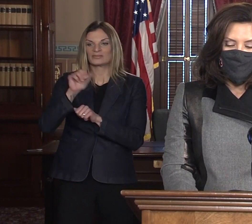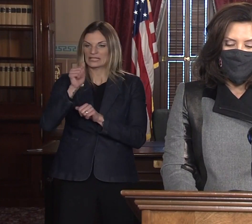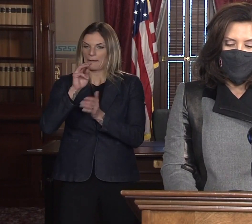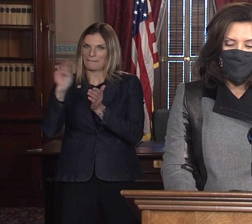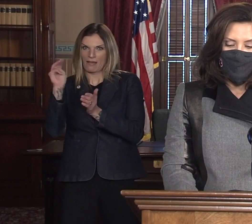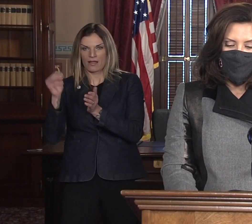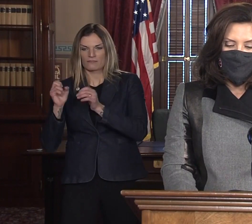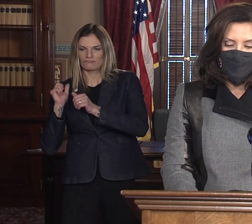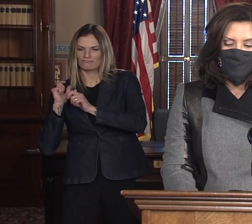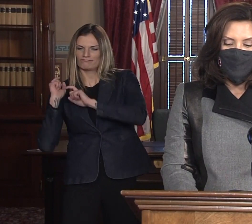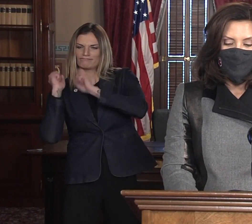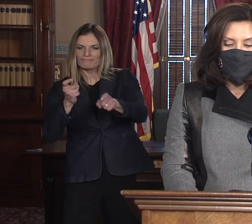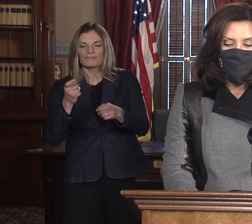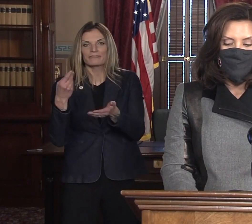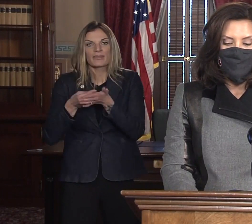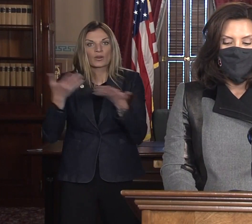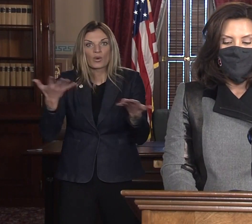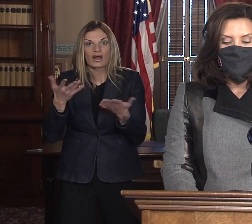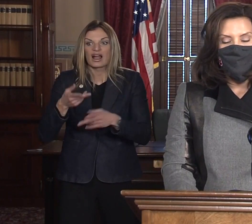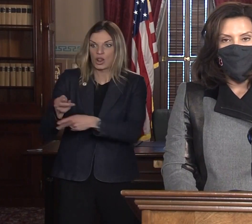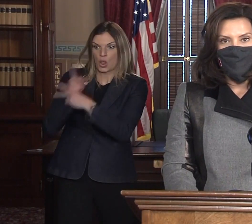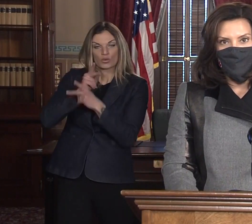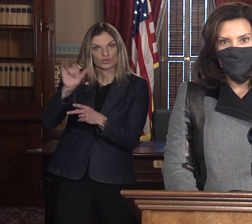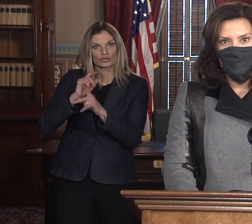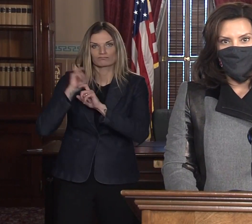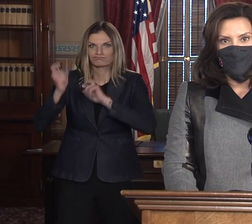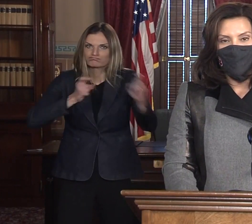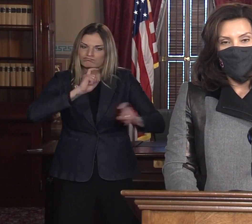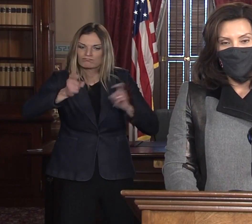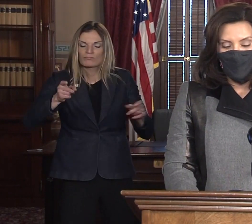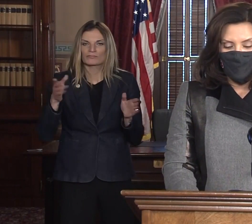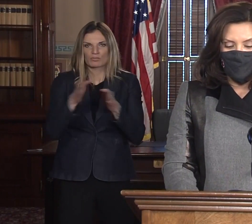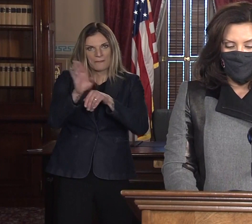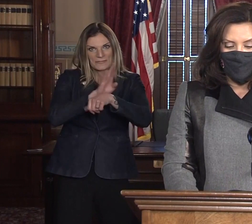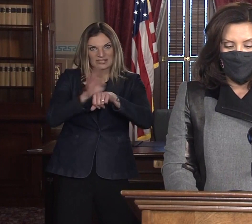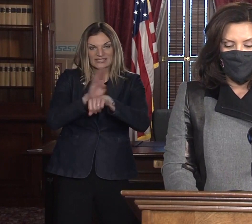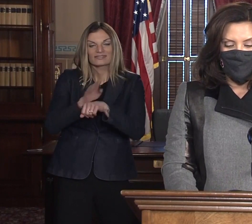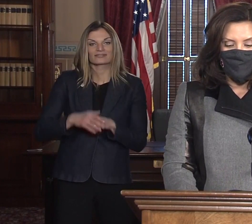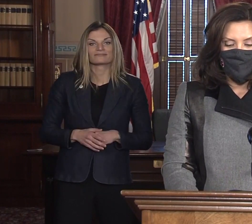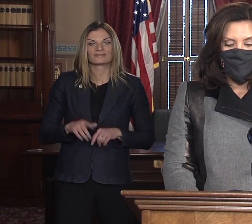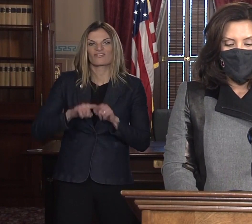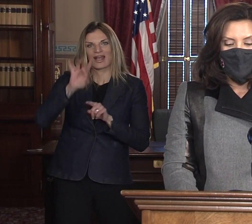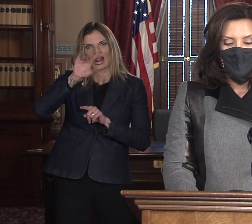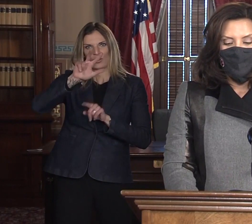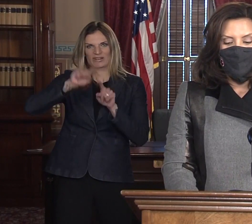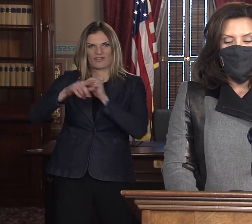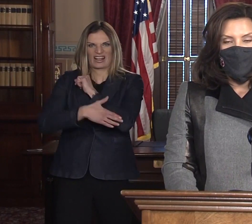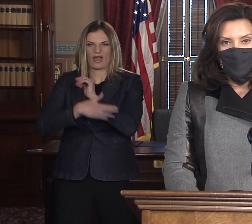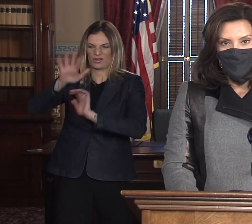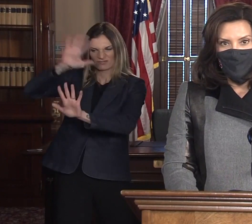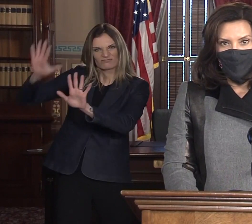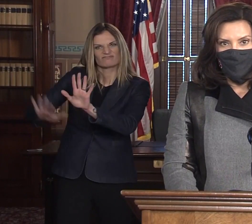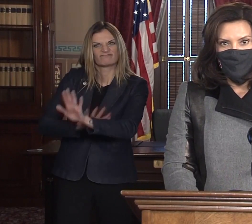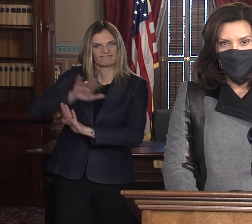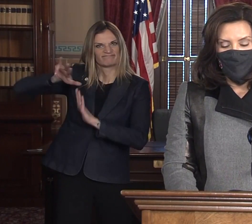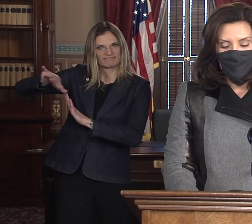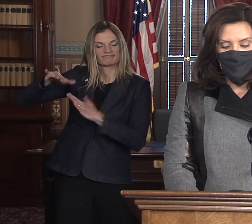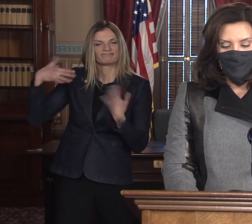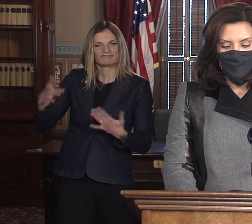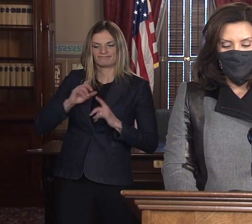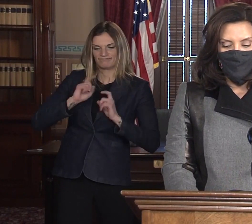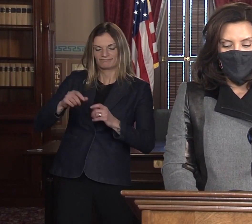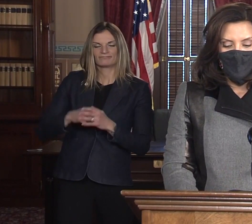grants and nearly $10 million in loans to small businesses in all 83 counties. More than 2,700